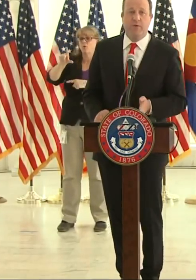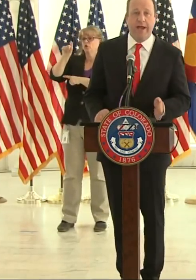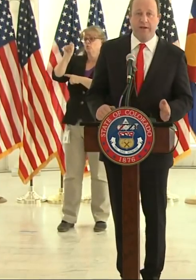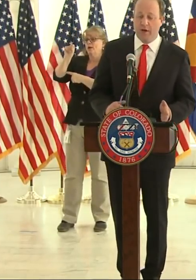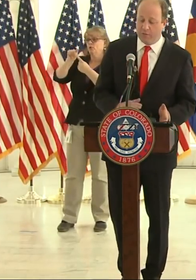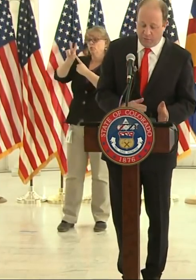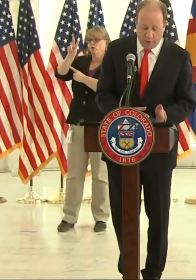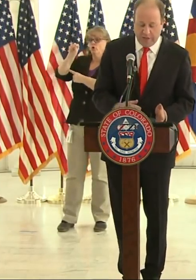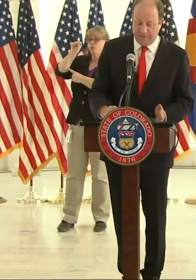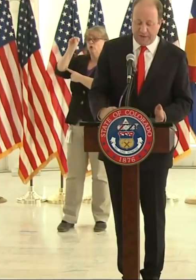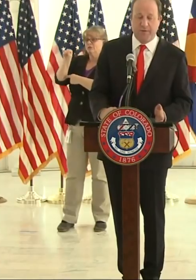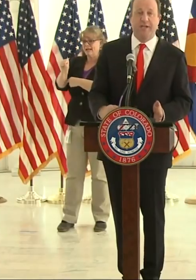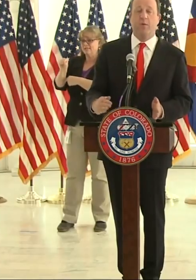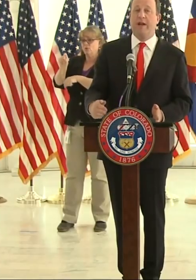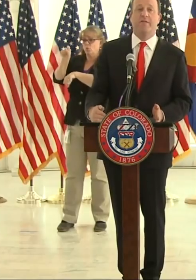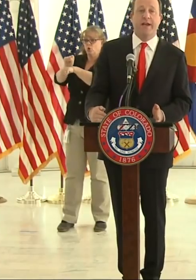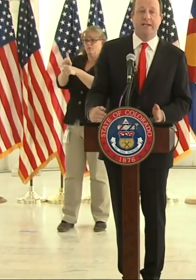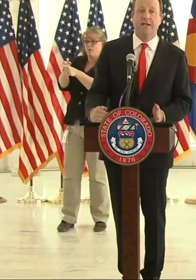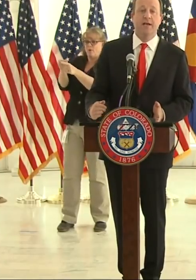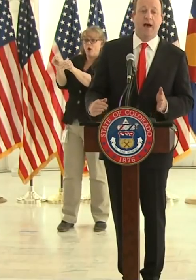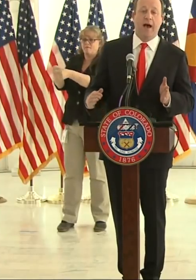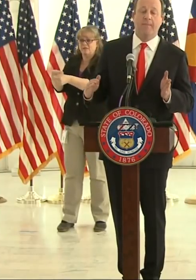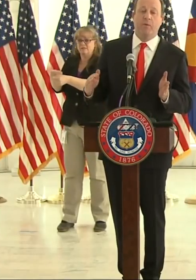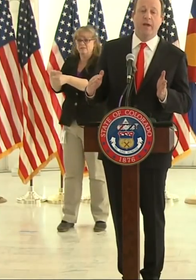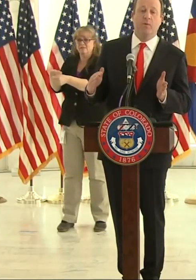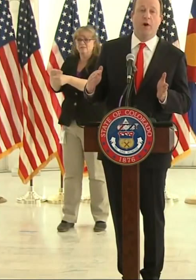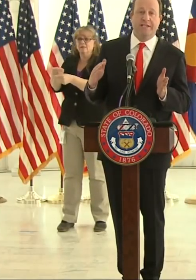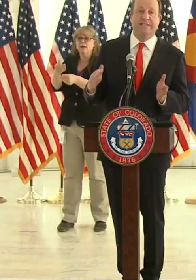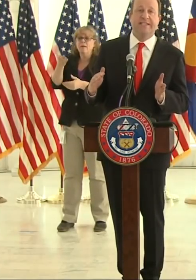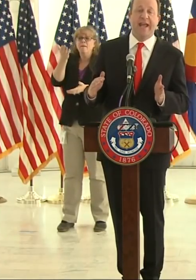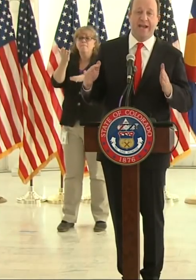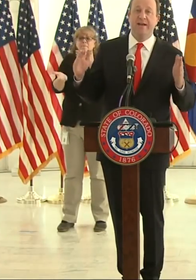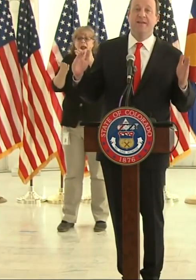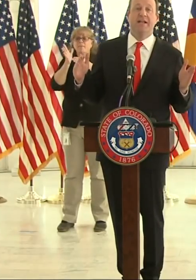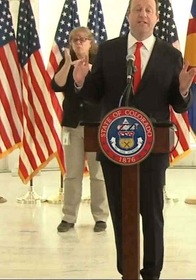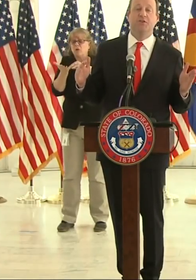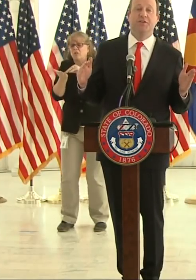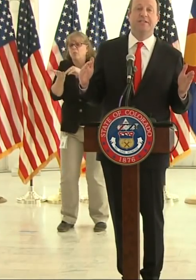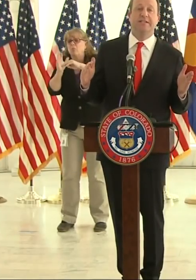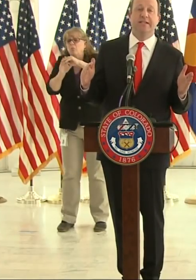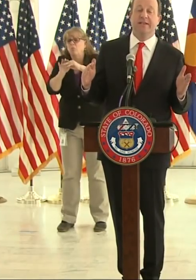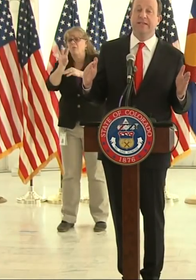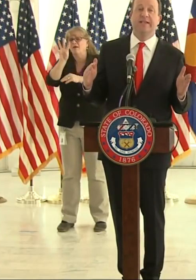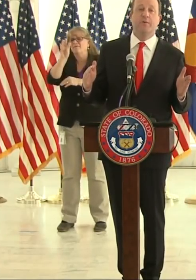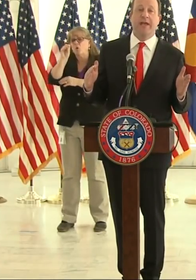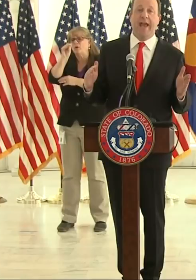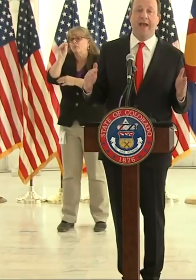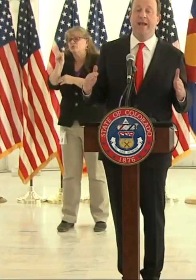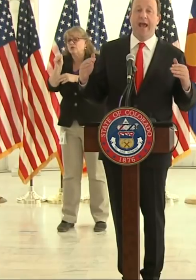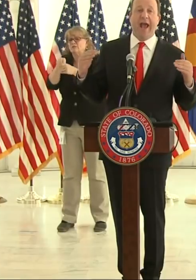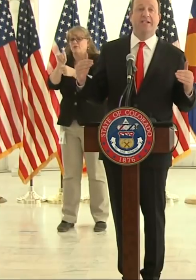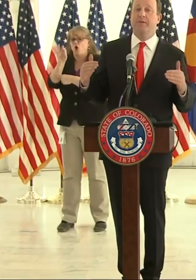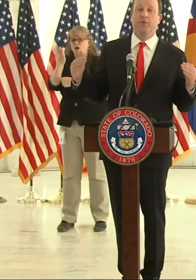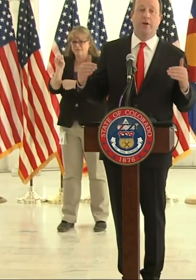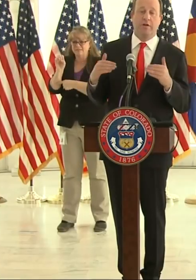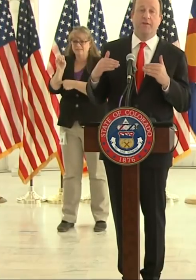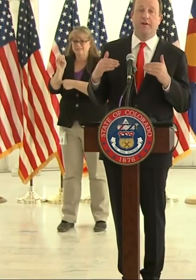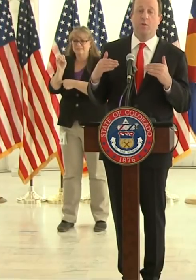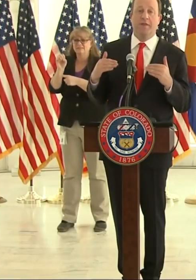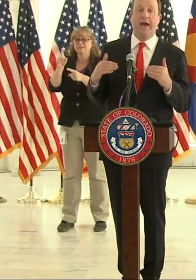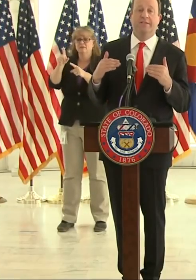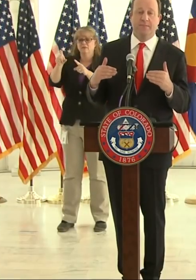a bit, right? 40, 50%, whatever it is. But we want to sustain that social distancing to the extent we can as an